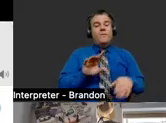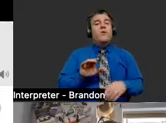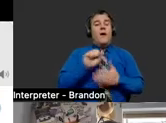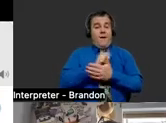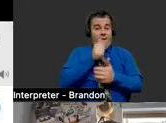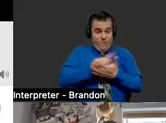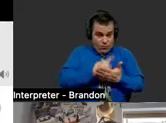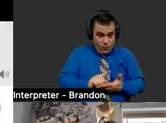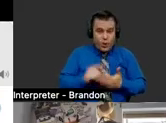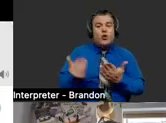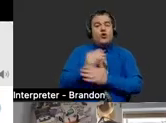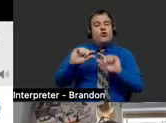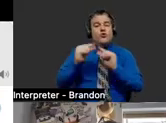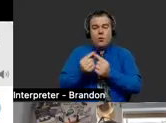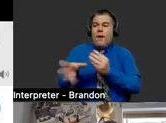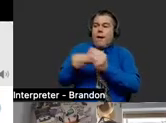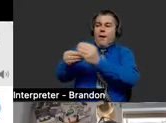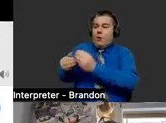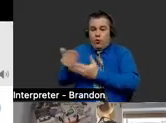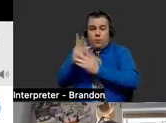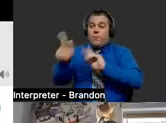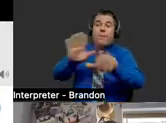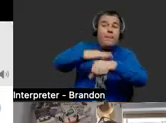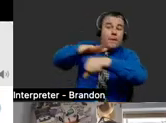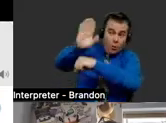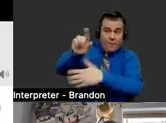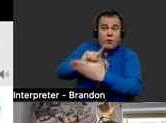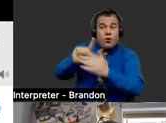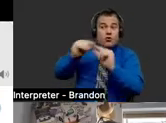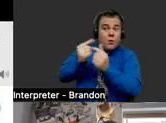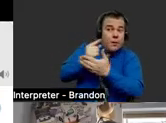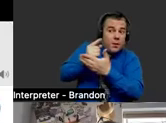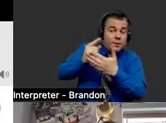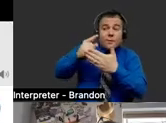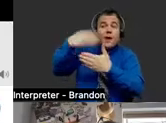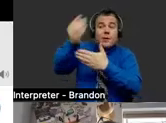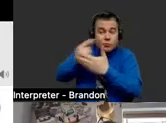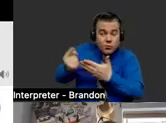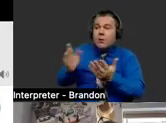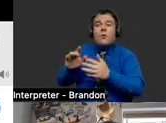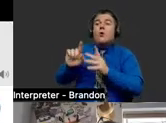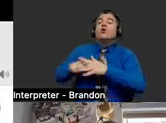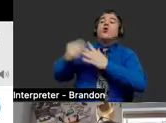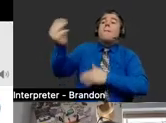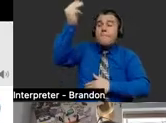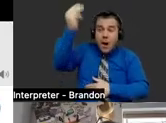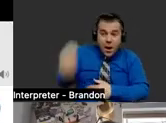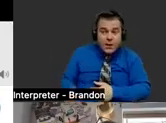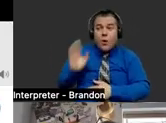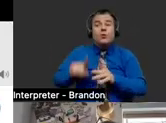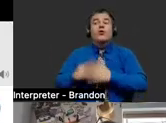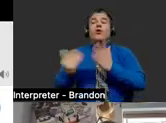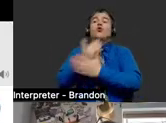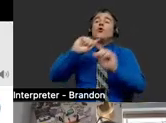new people, let your people know, hey, there's going to be a group next week. There's going to be a group starting Monday, every Monday, a new group. So they don't